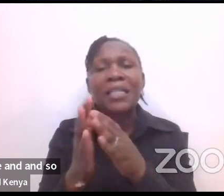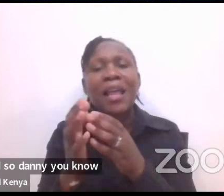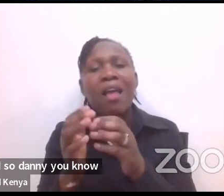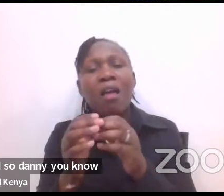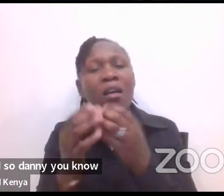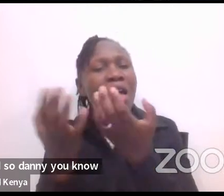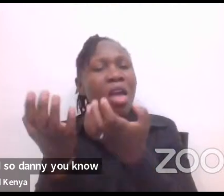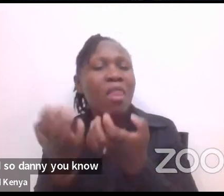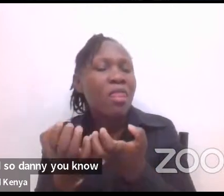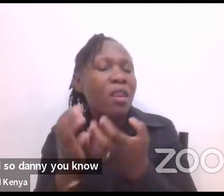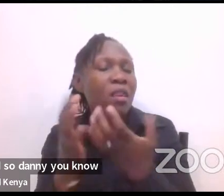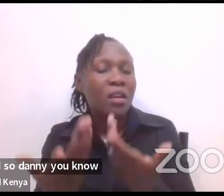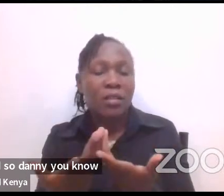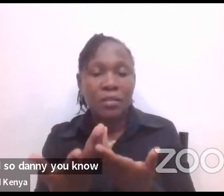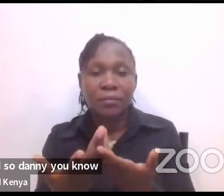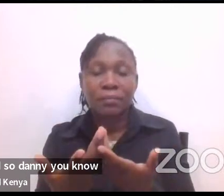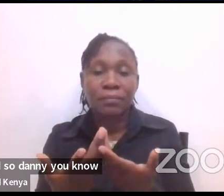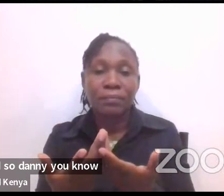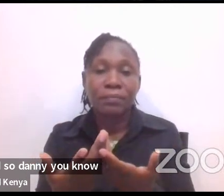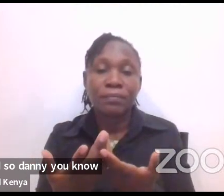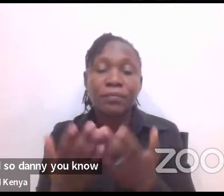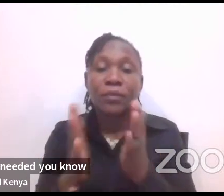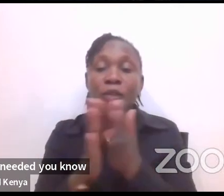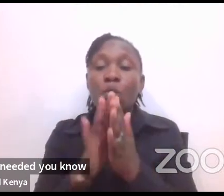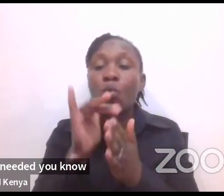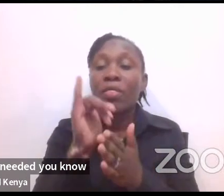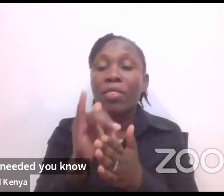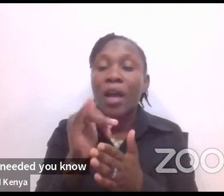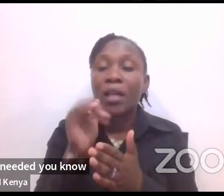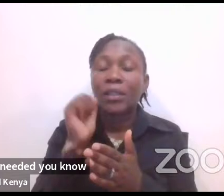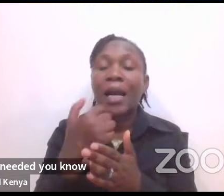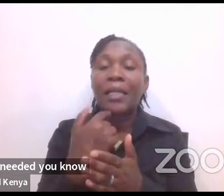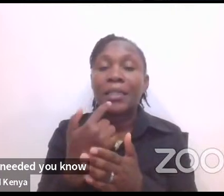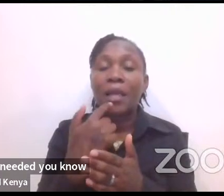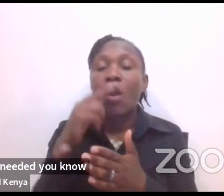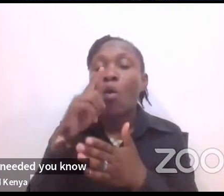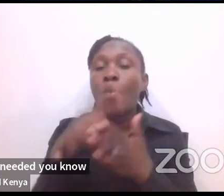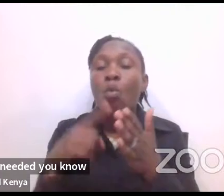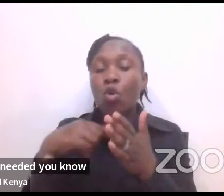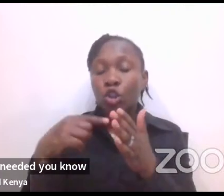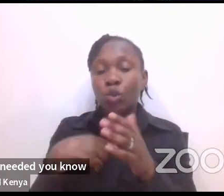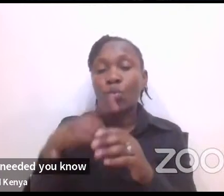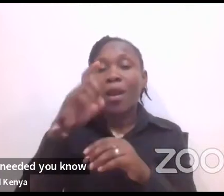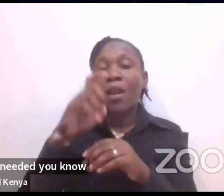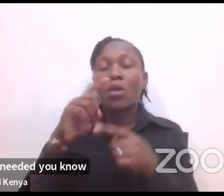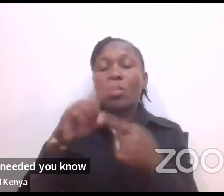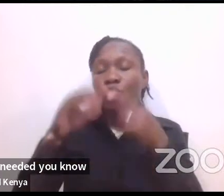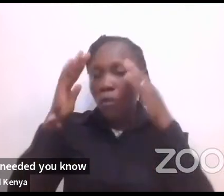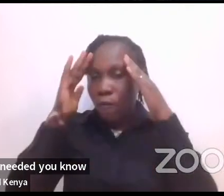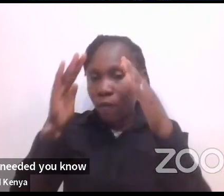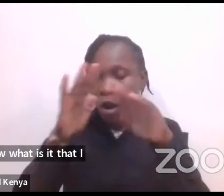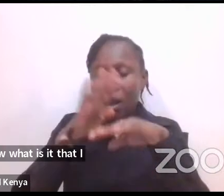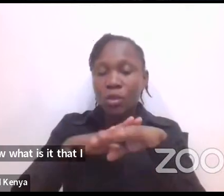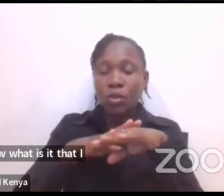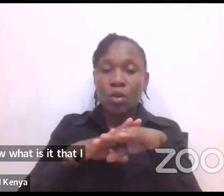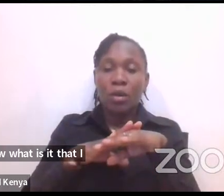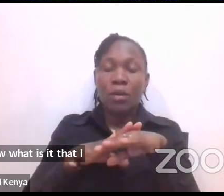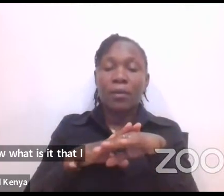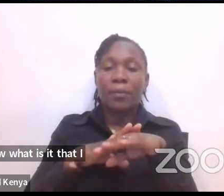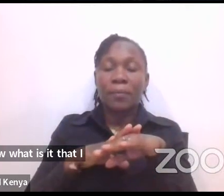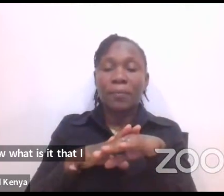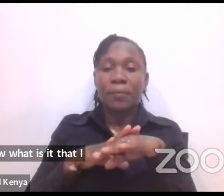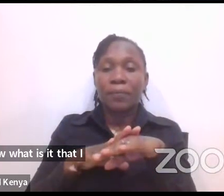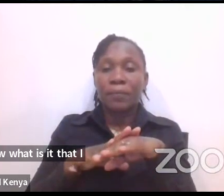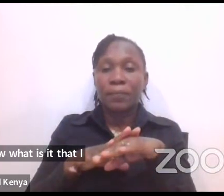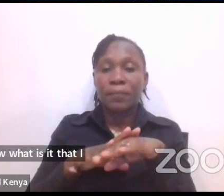that skill that, what is it that I need to focus on that is going